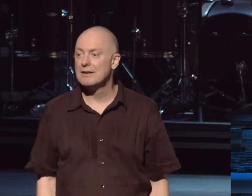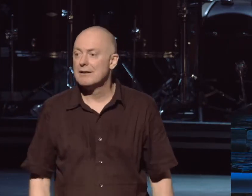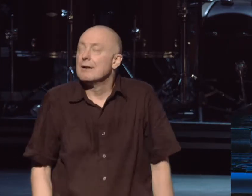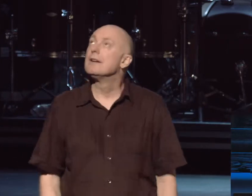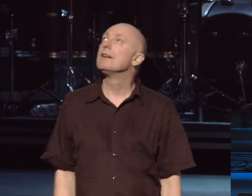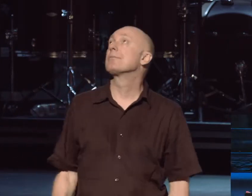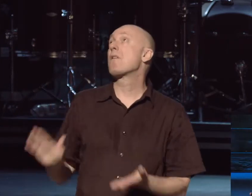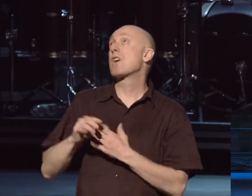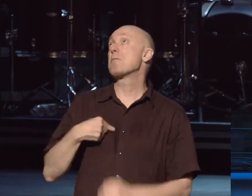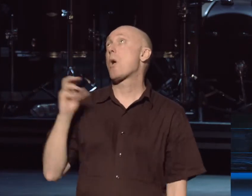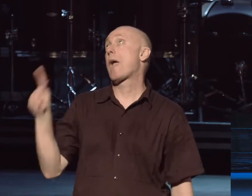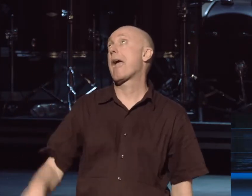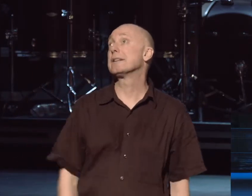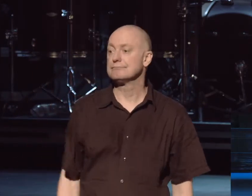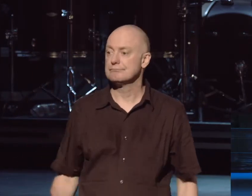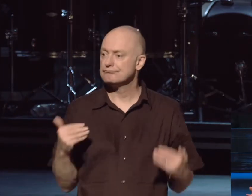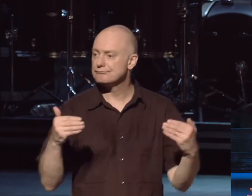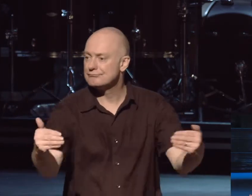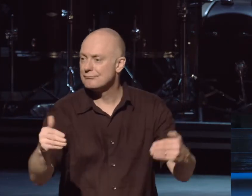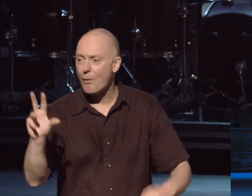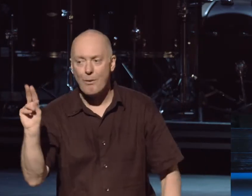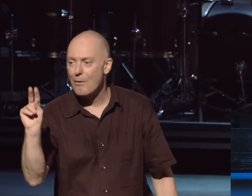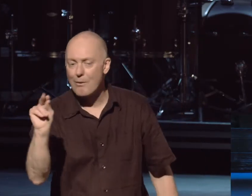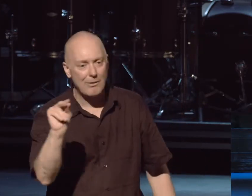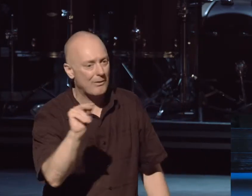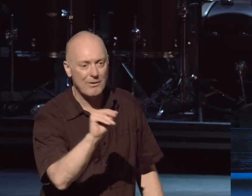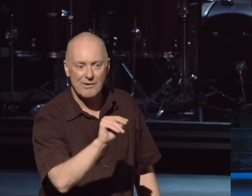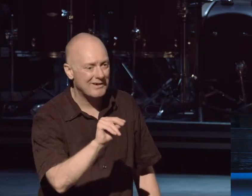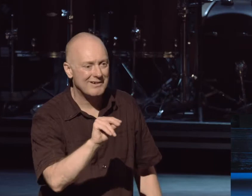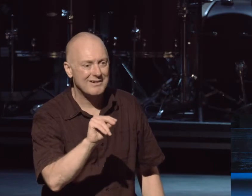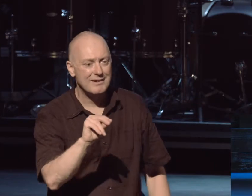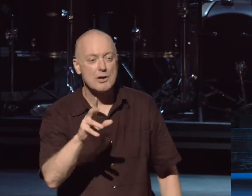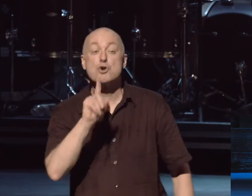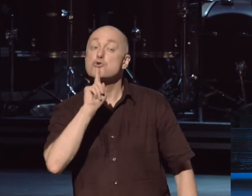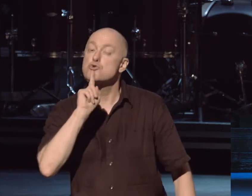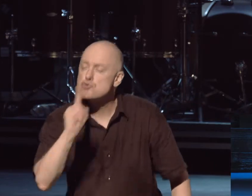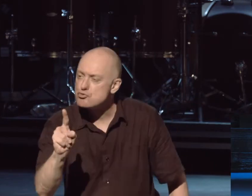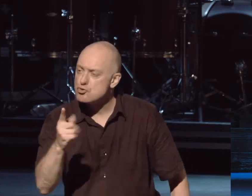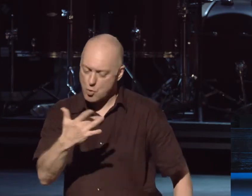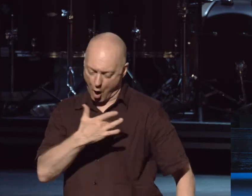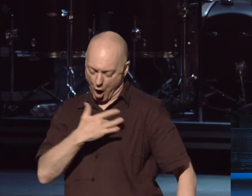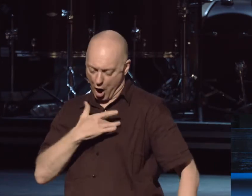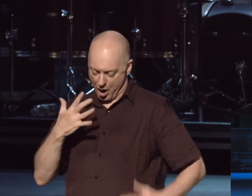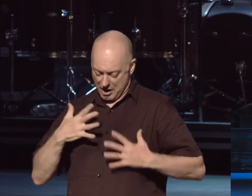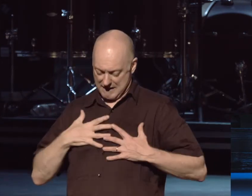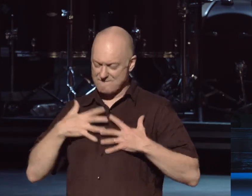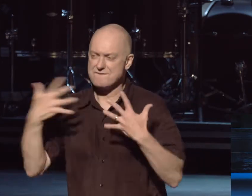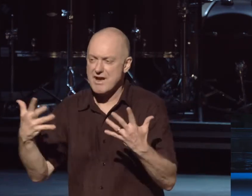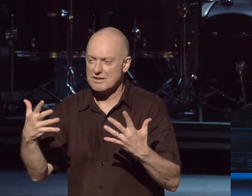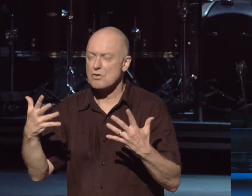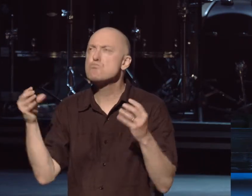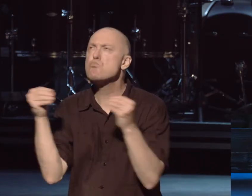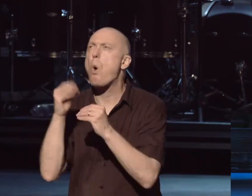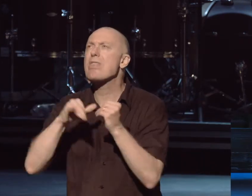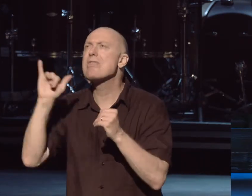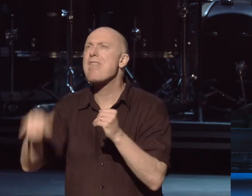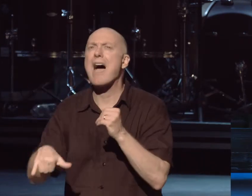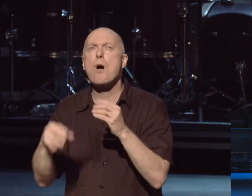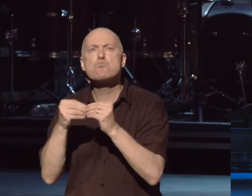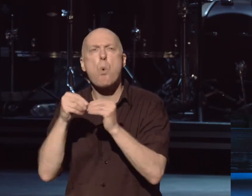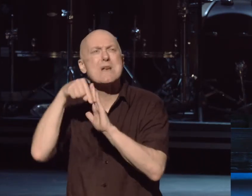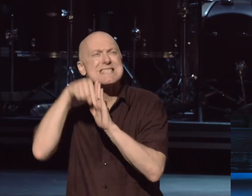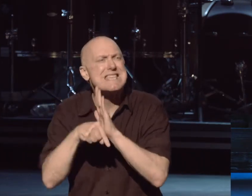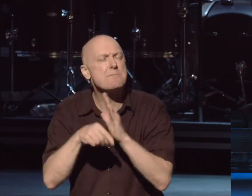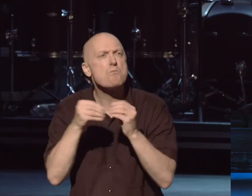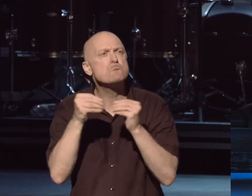casually saying, forgive my sins, God, and then moving on to the rest of our day. No, a true heart of confession is so much more, so